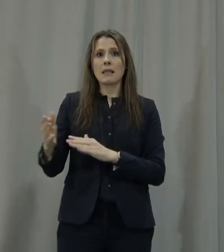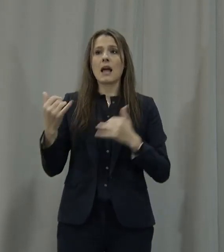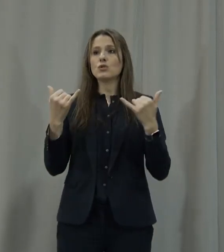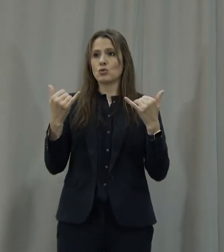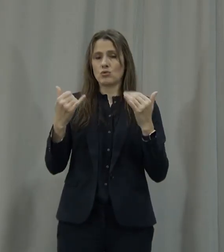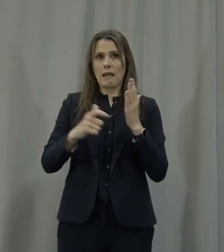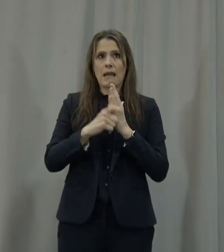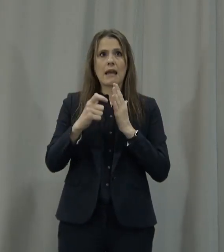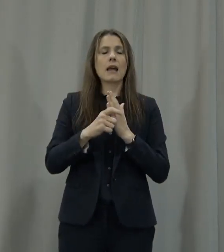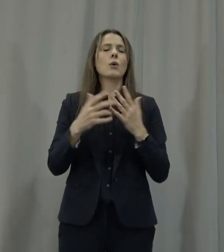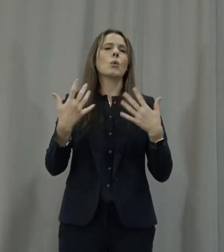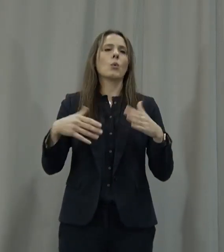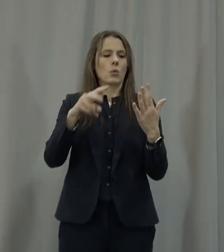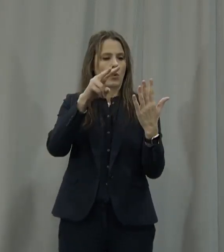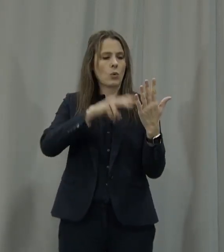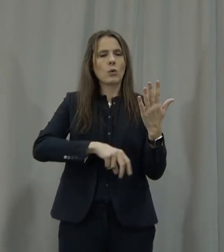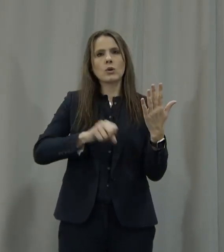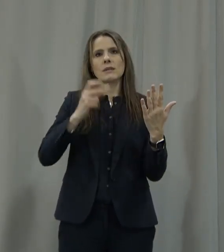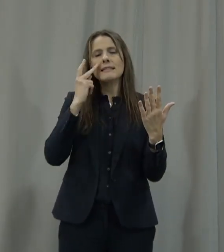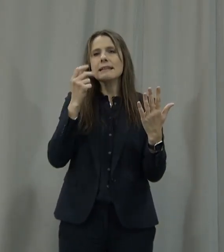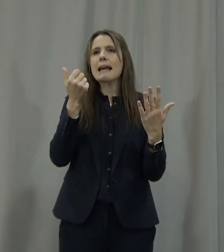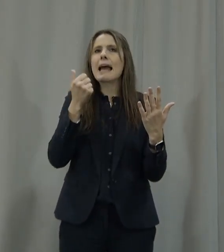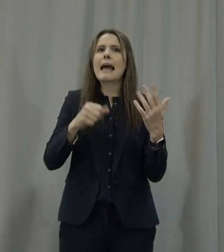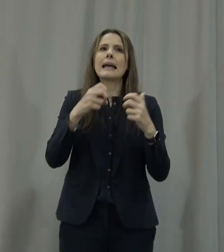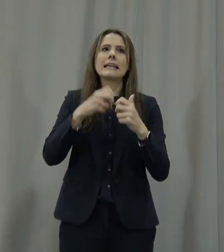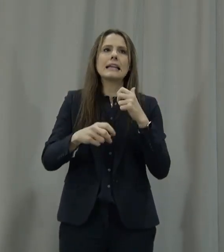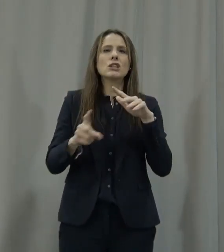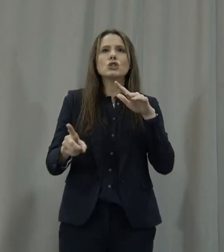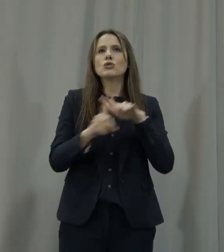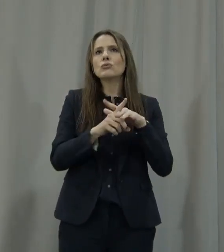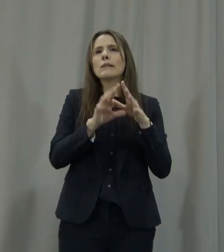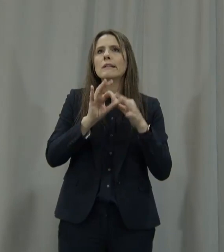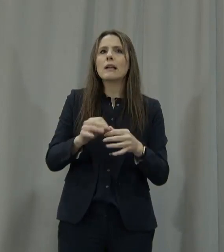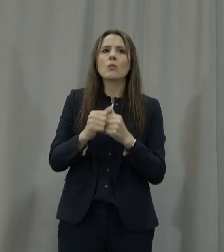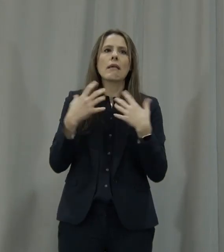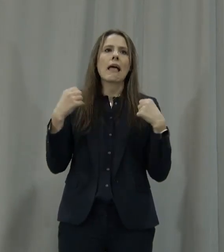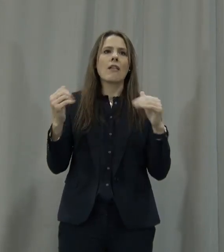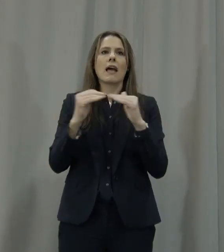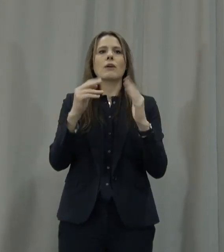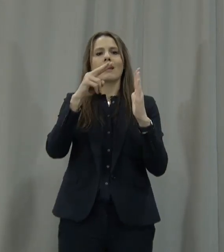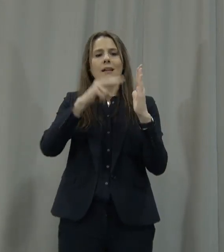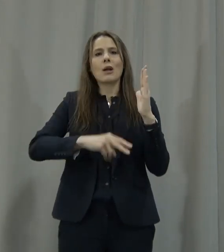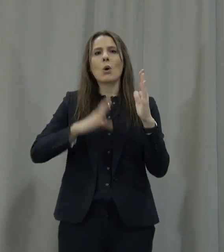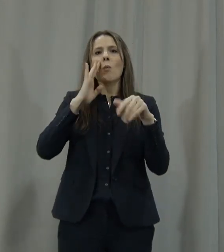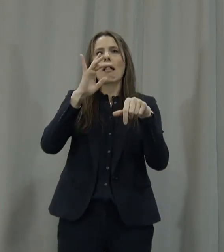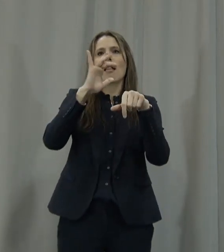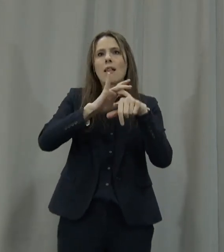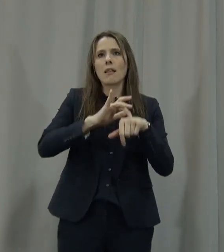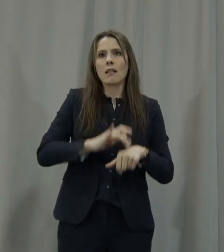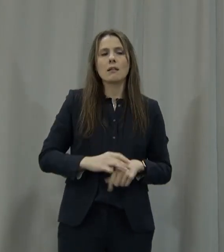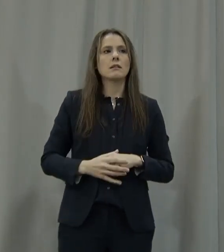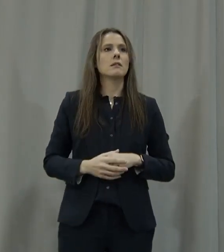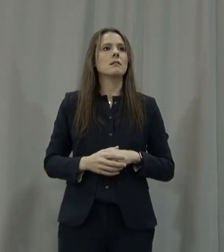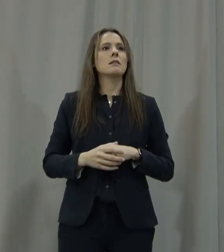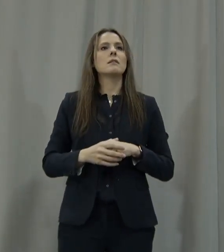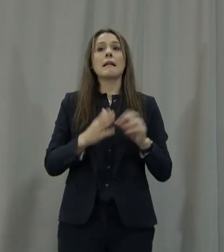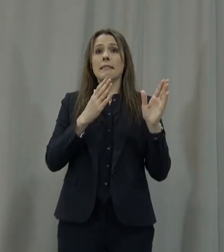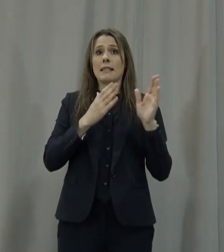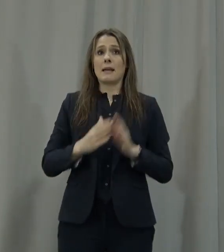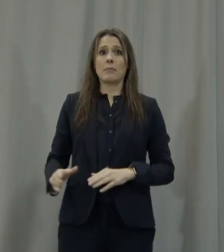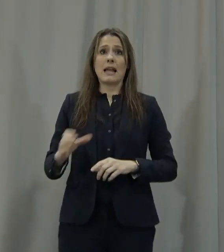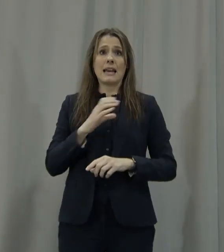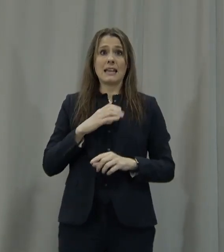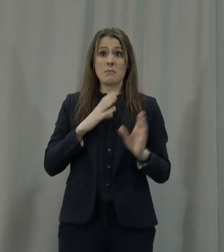It addresses almost every issue you can imagine in regards to health equity. I want to thank the planning committee that helped Alfredo put